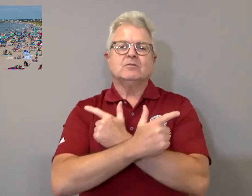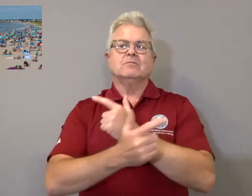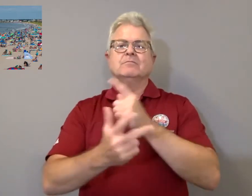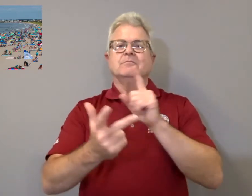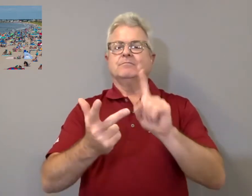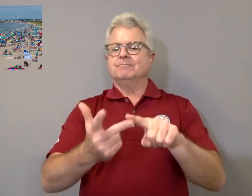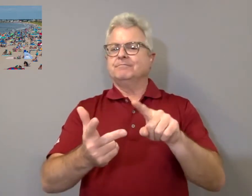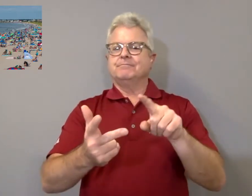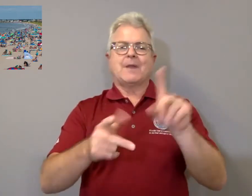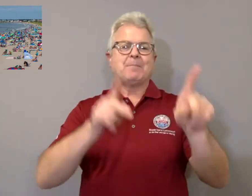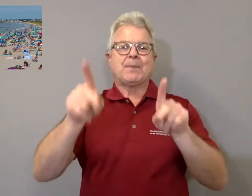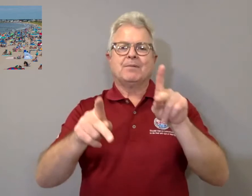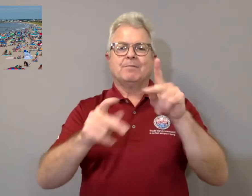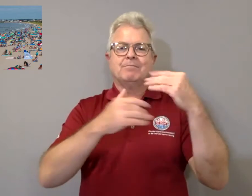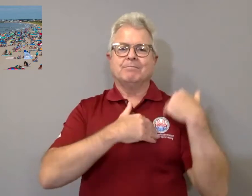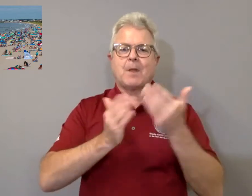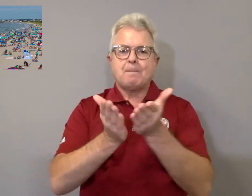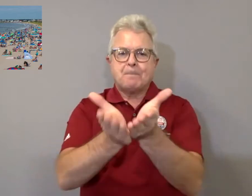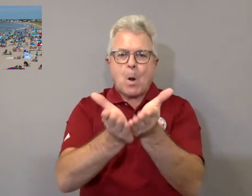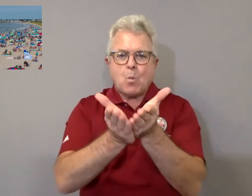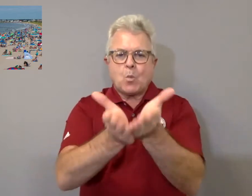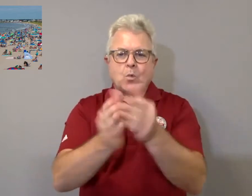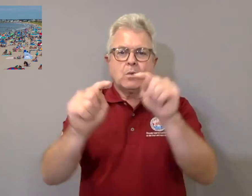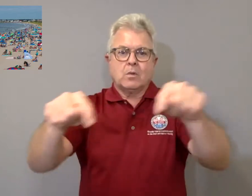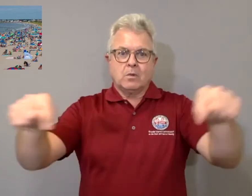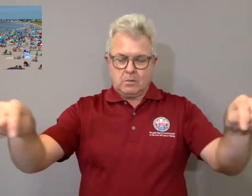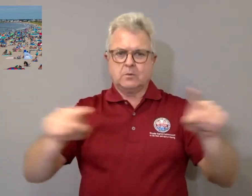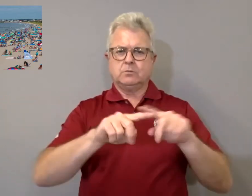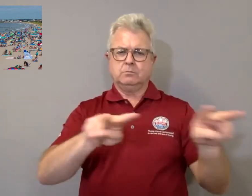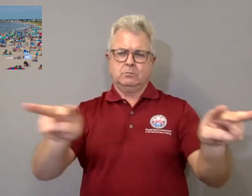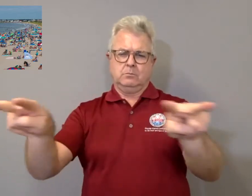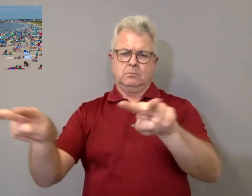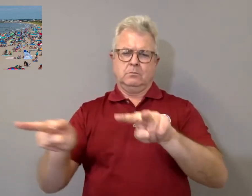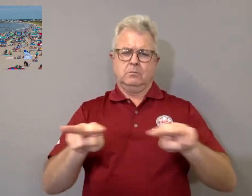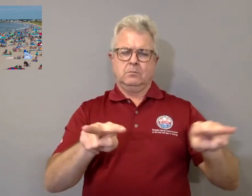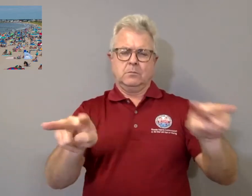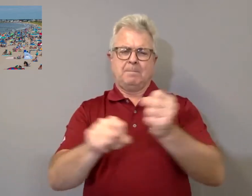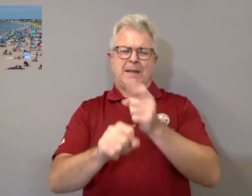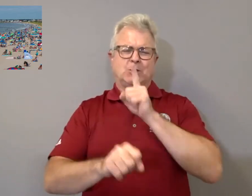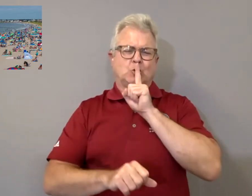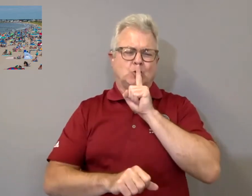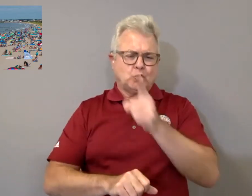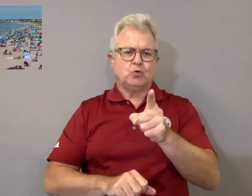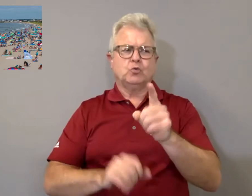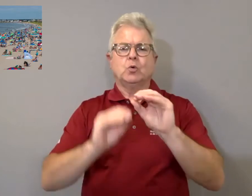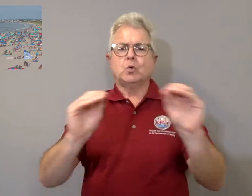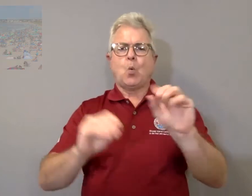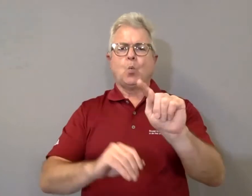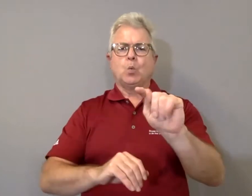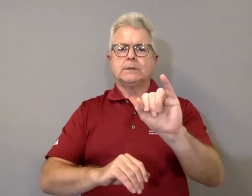planned. The staff, lifeguards, people who are responsible for boats will be there monitoring the situation